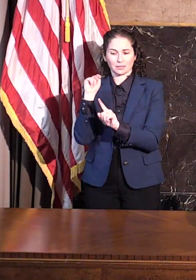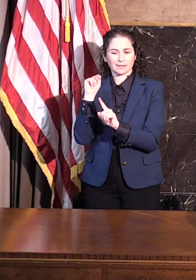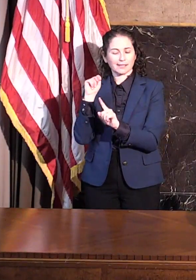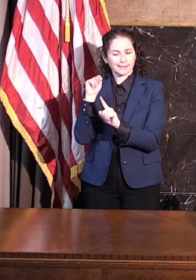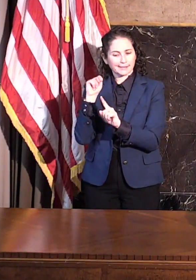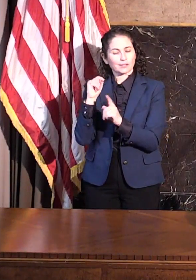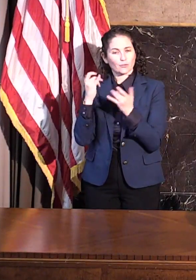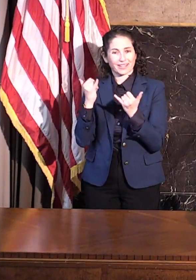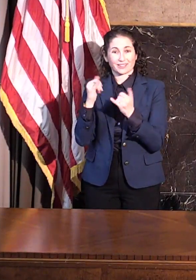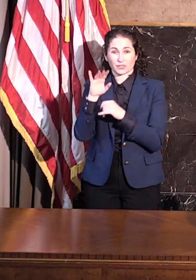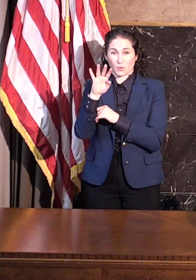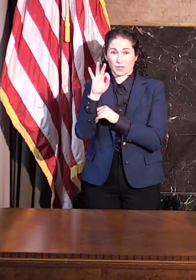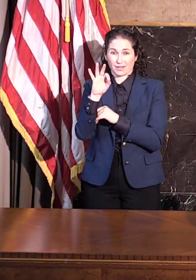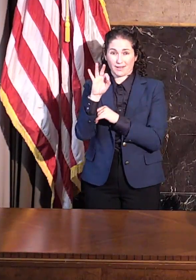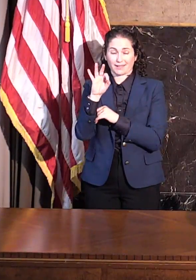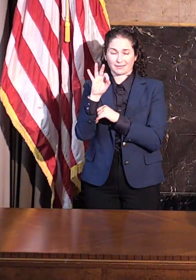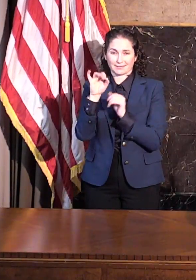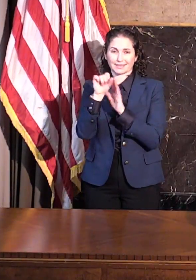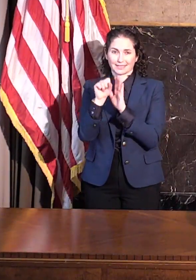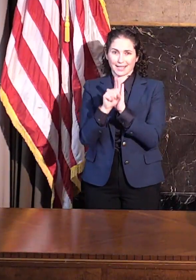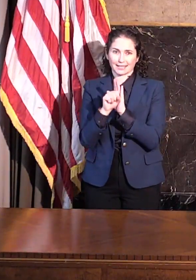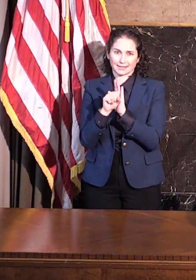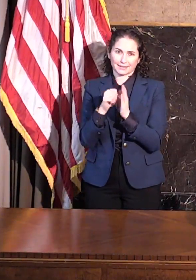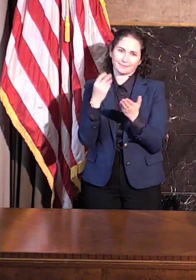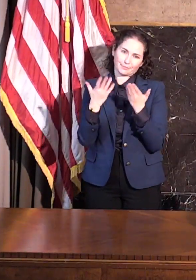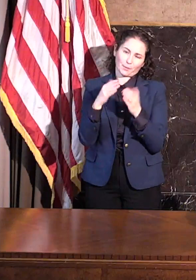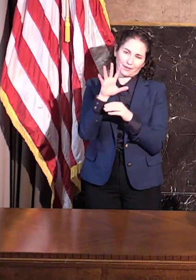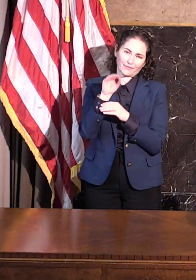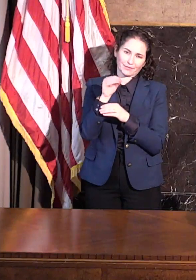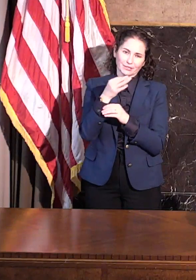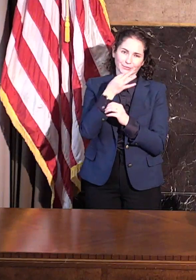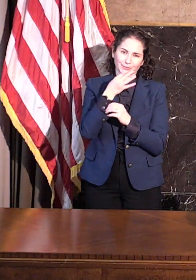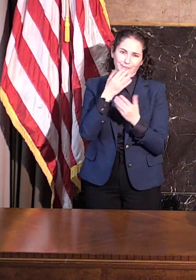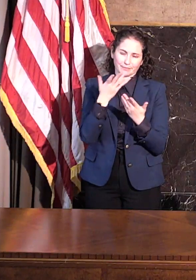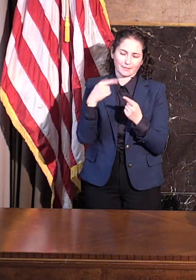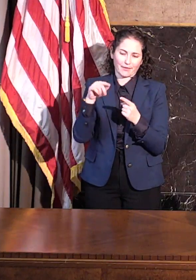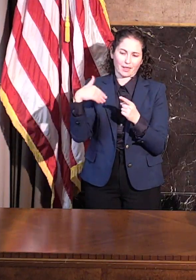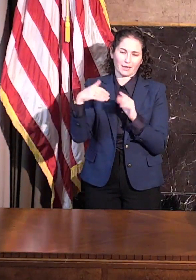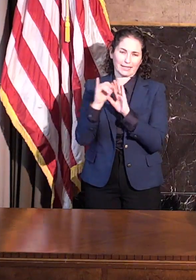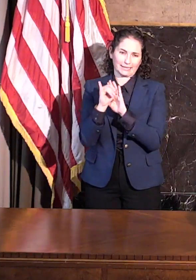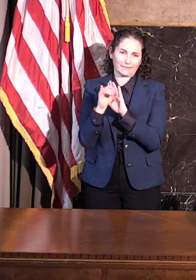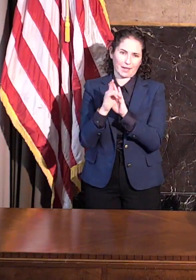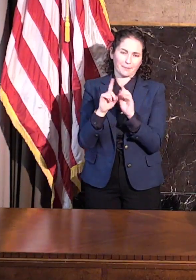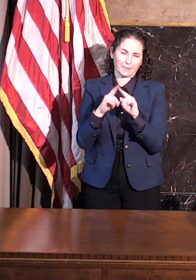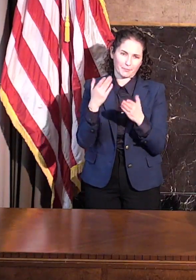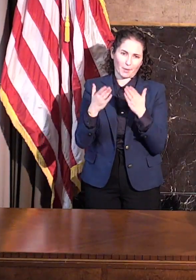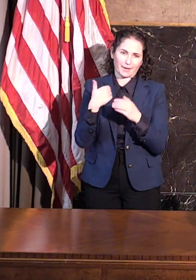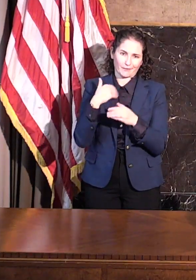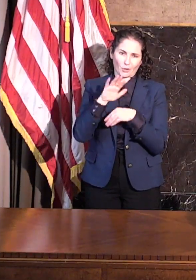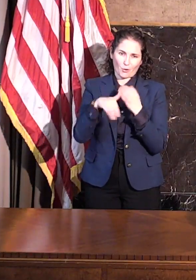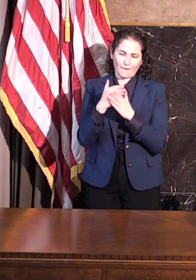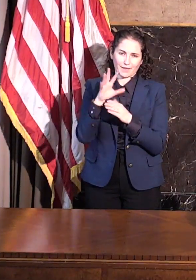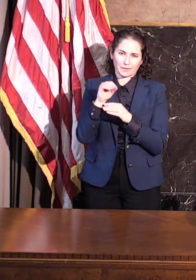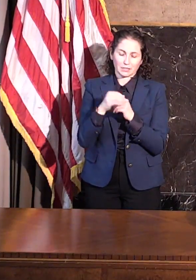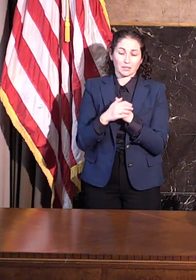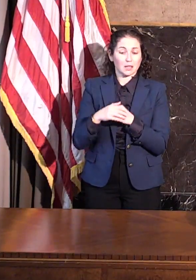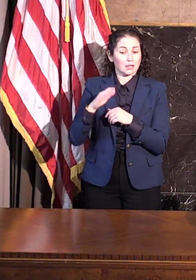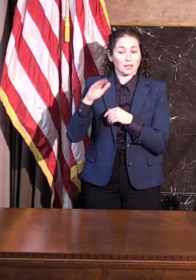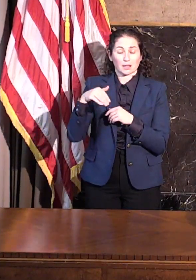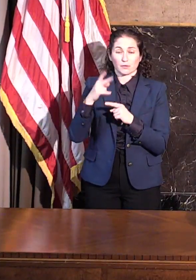It continues to be a tip of the iceberg scenario where we just don't do a lot of sequencing yet in the country. So when you have